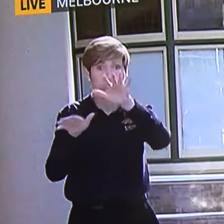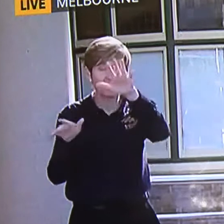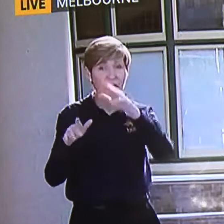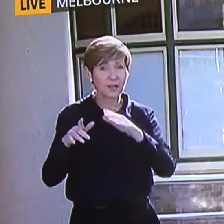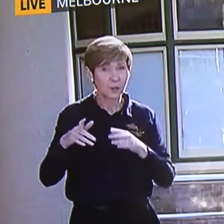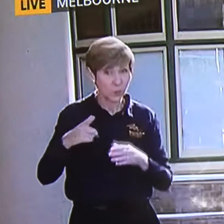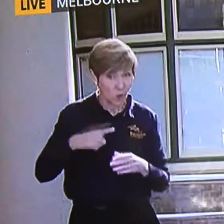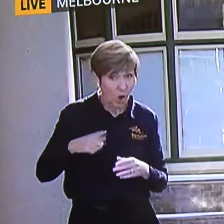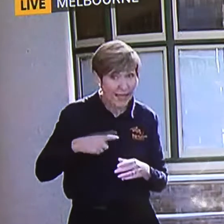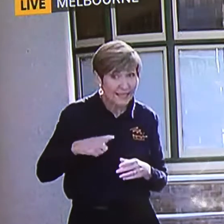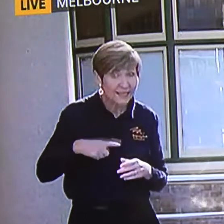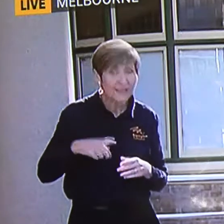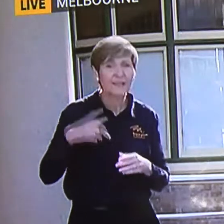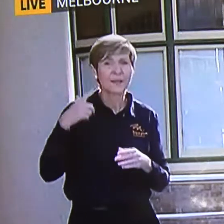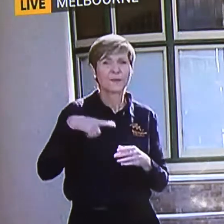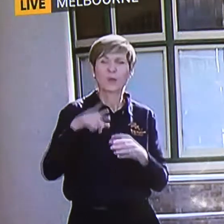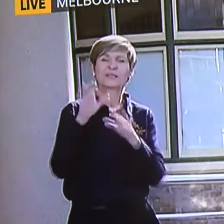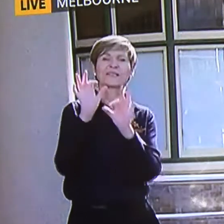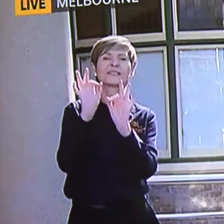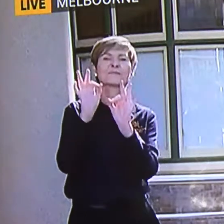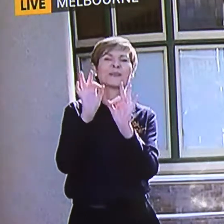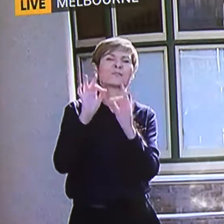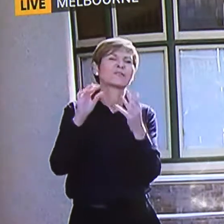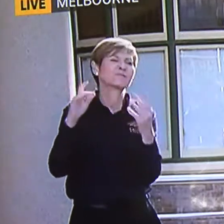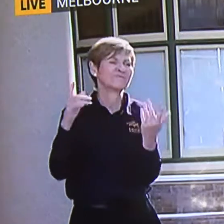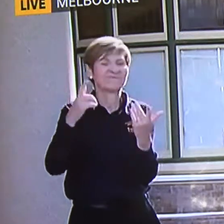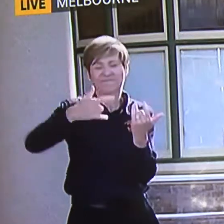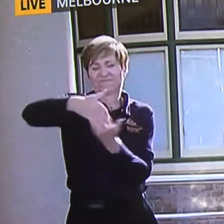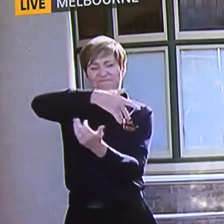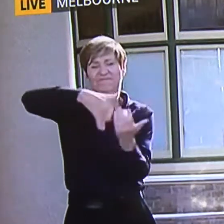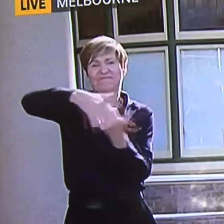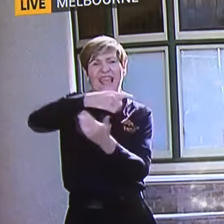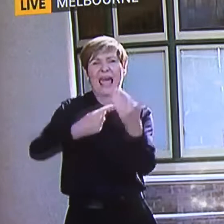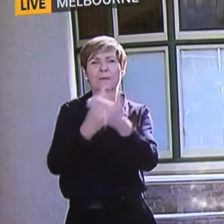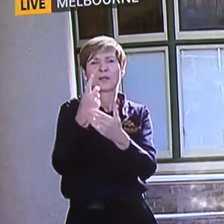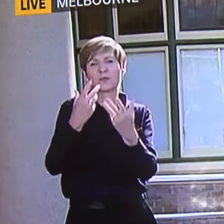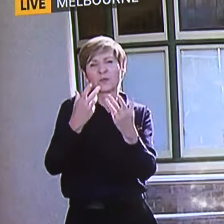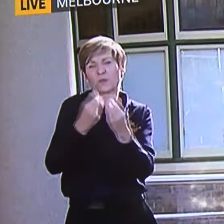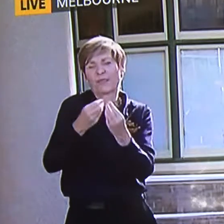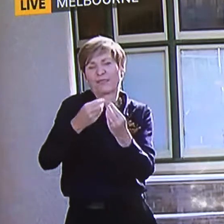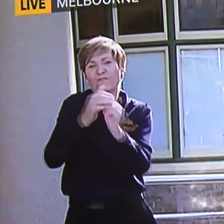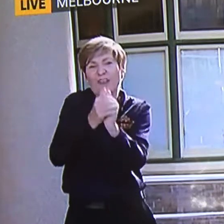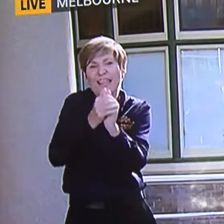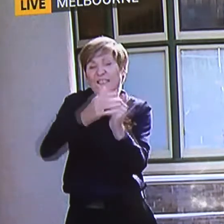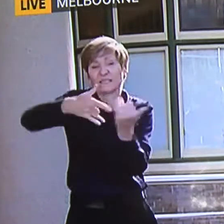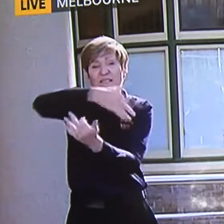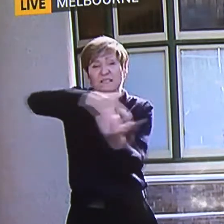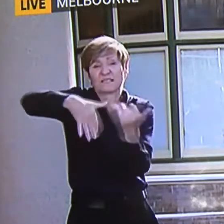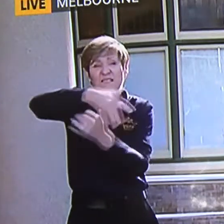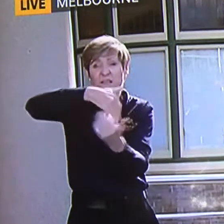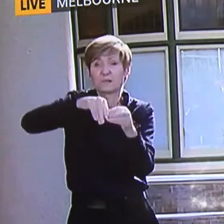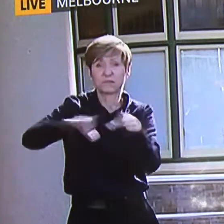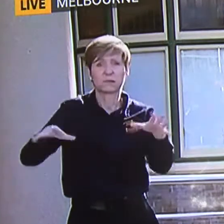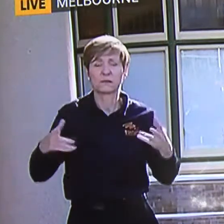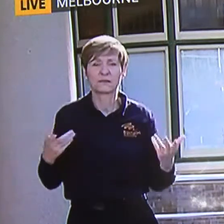significant close social engagement. And so any person can save a life through their decisions